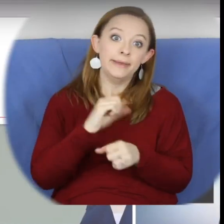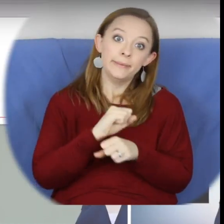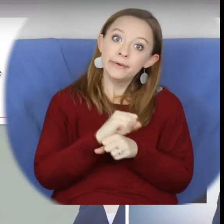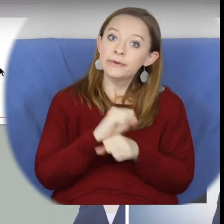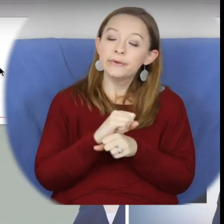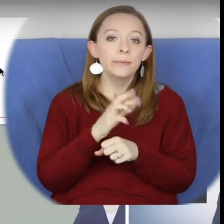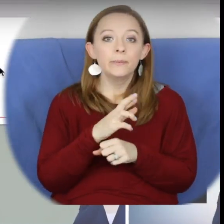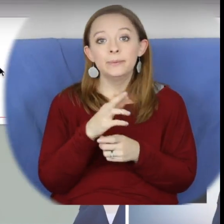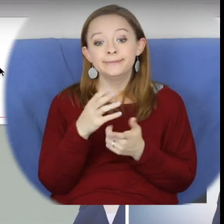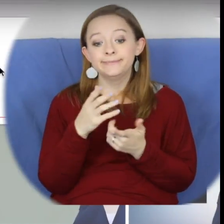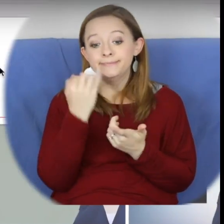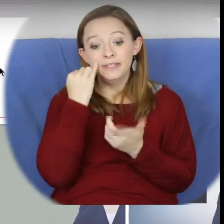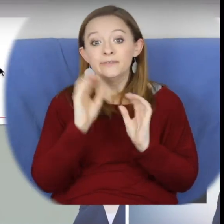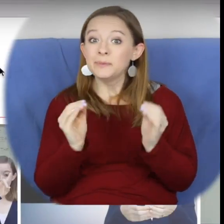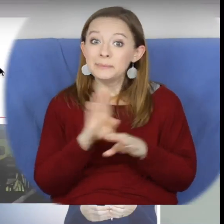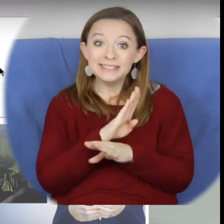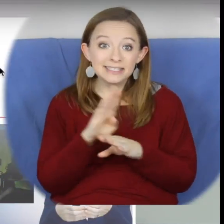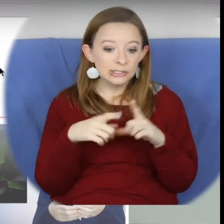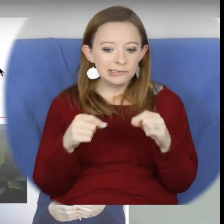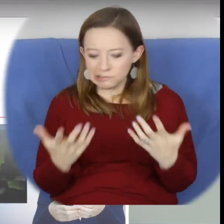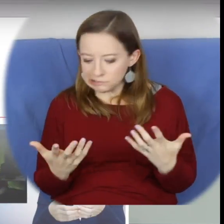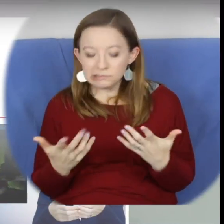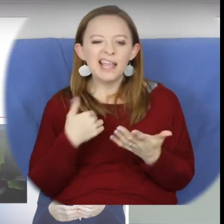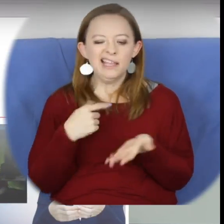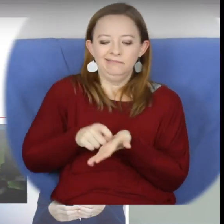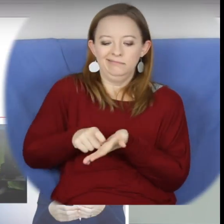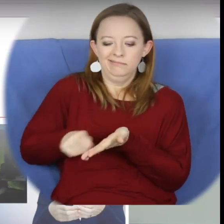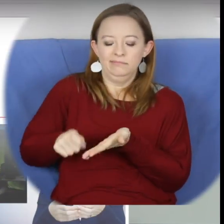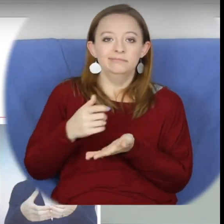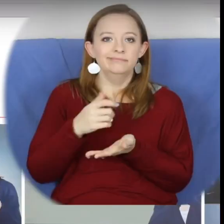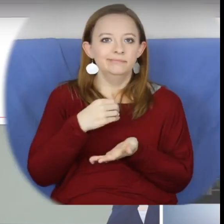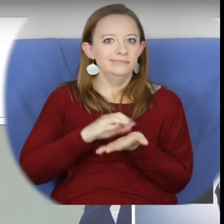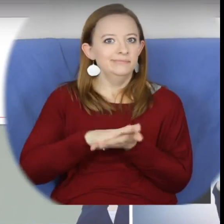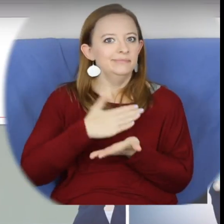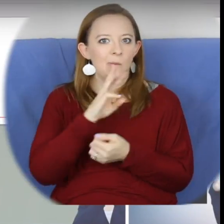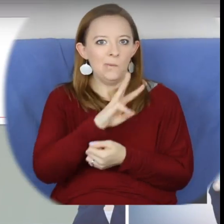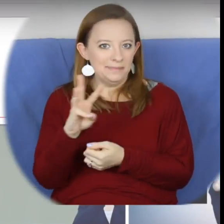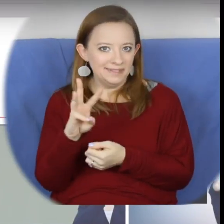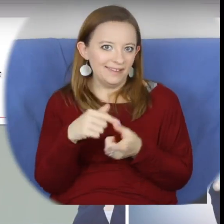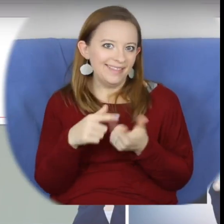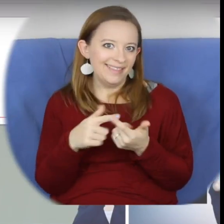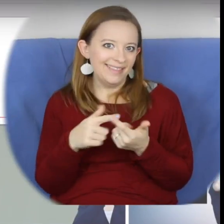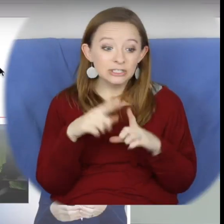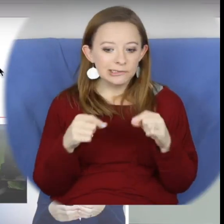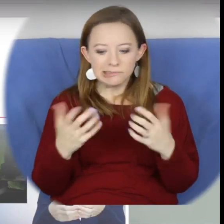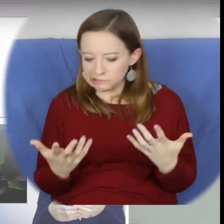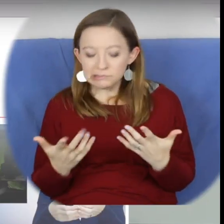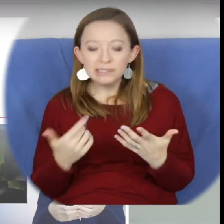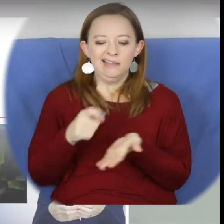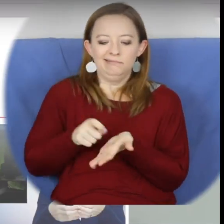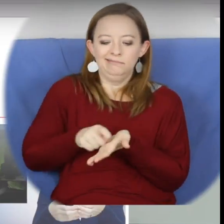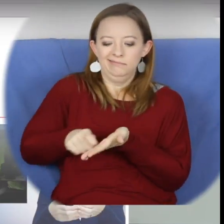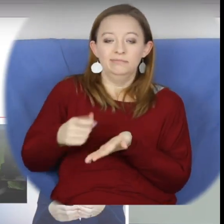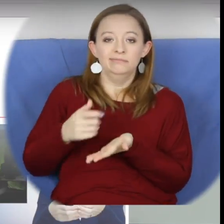is on YouTube somewhere, but that's not important right now. There's no like business,